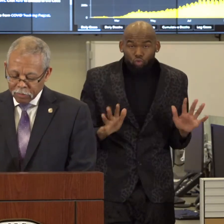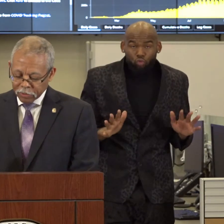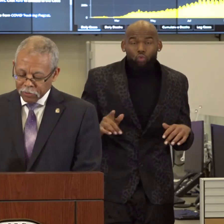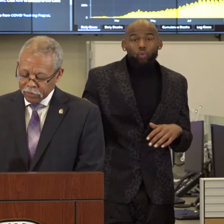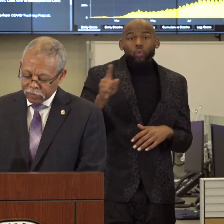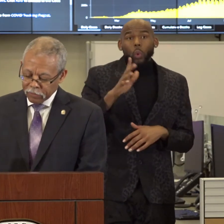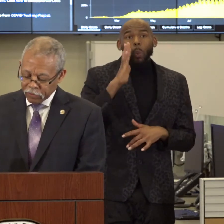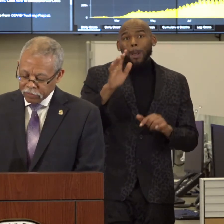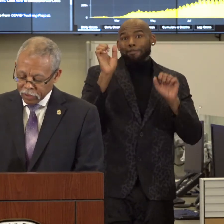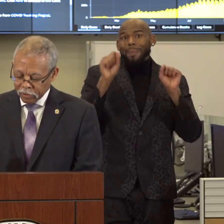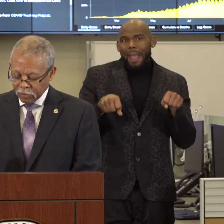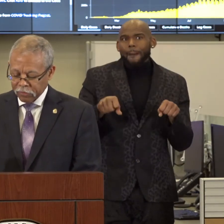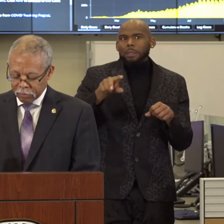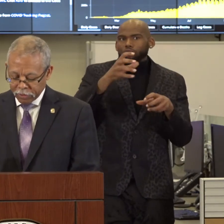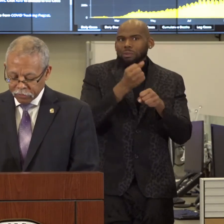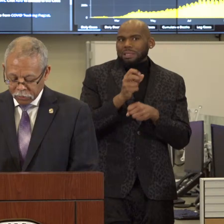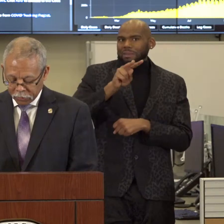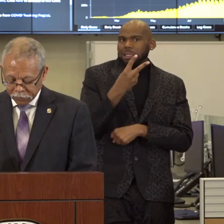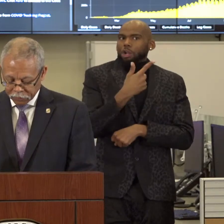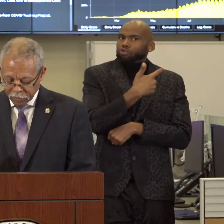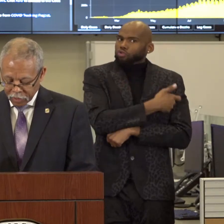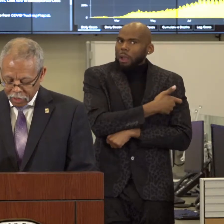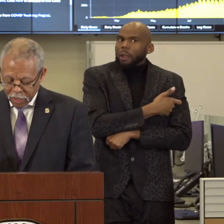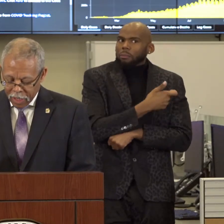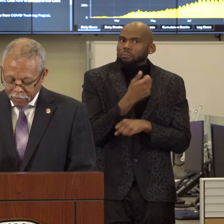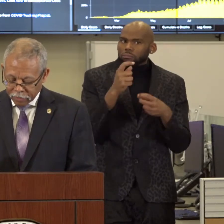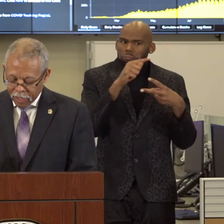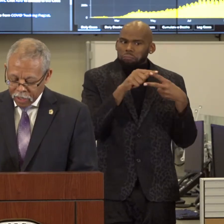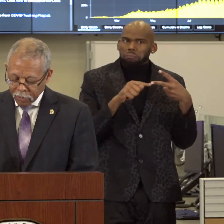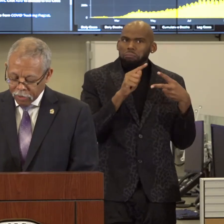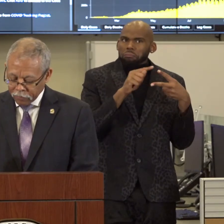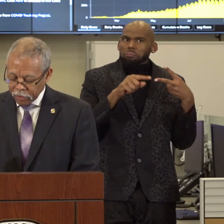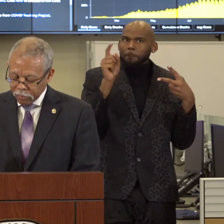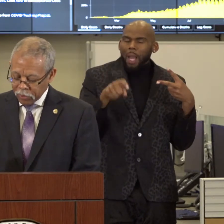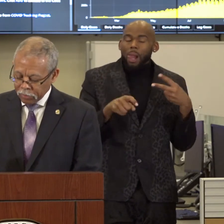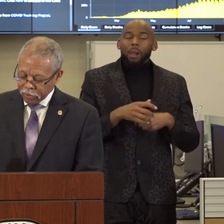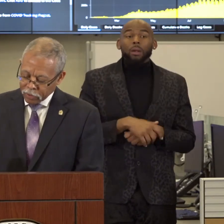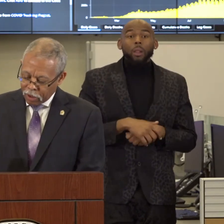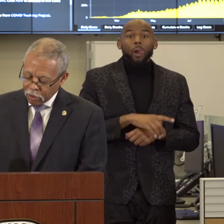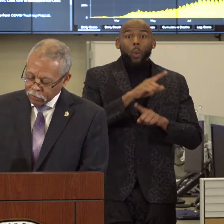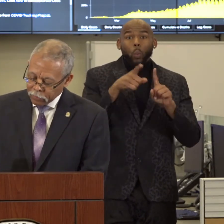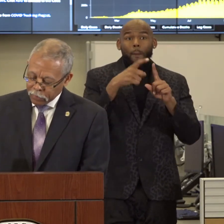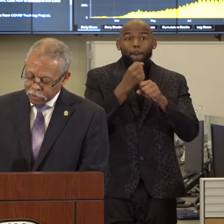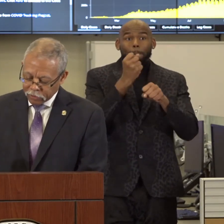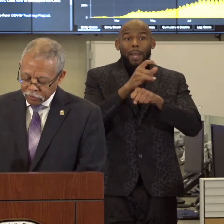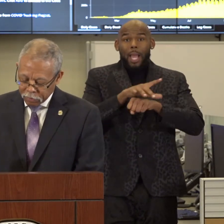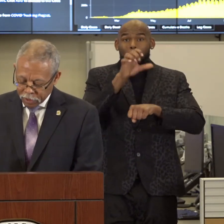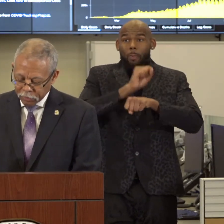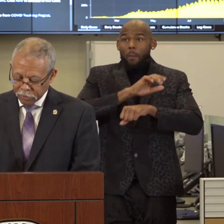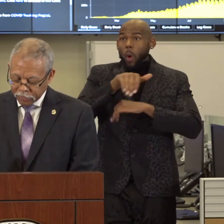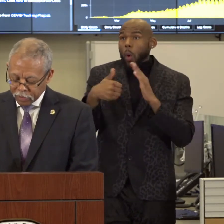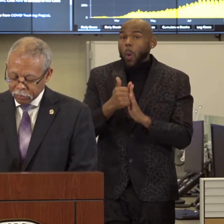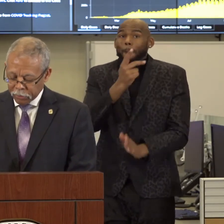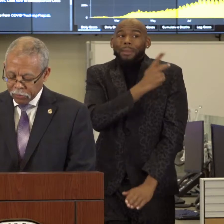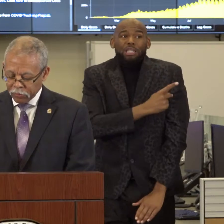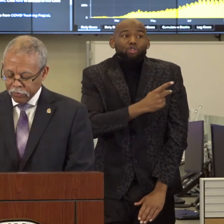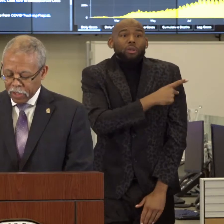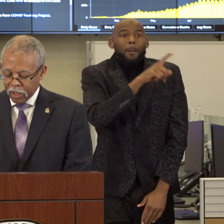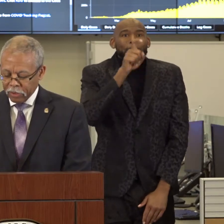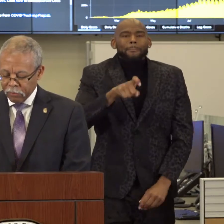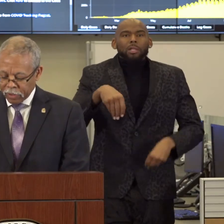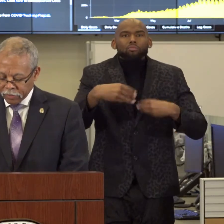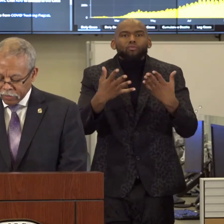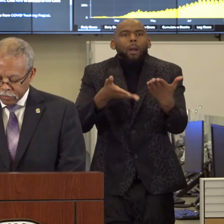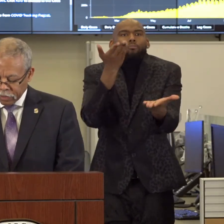will be able to receive your second dose from us too. At the time of the appointments, all patients must present proof